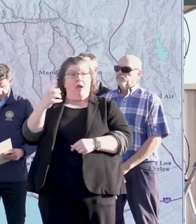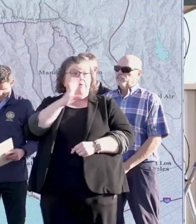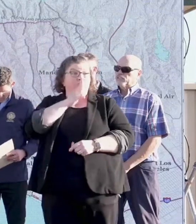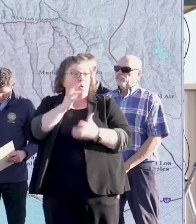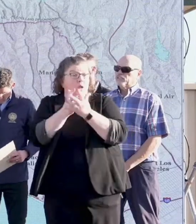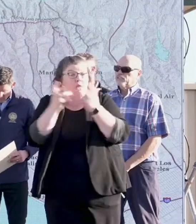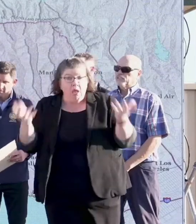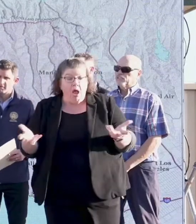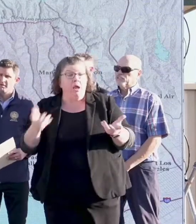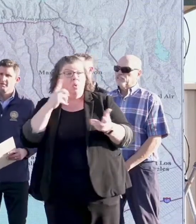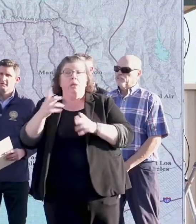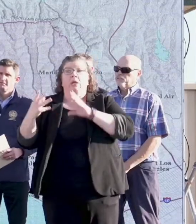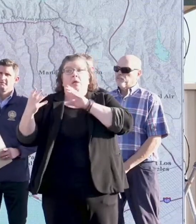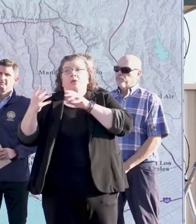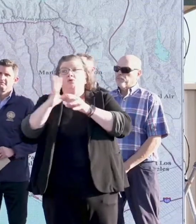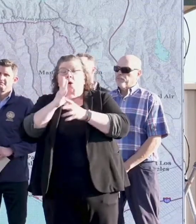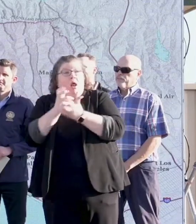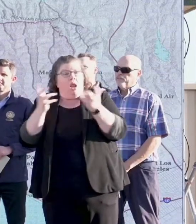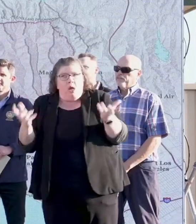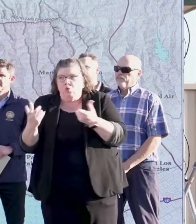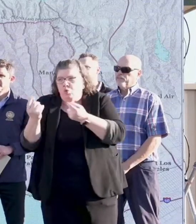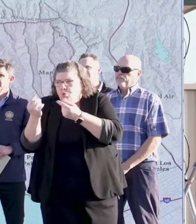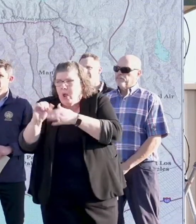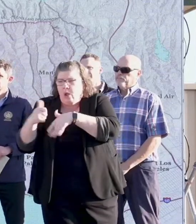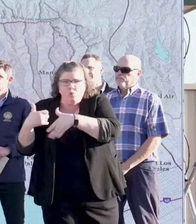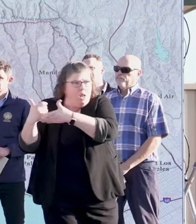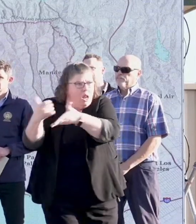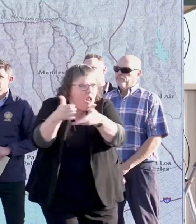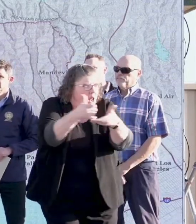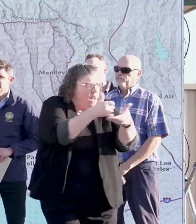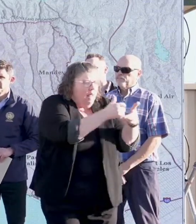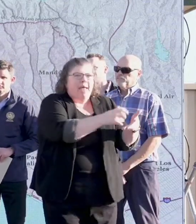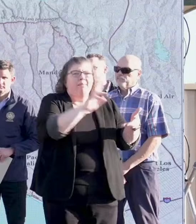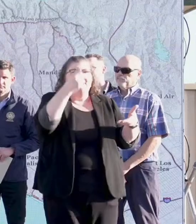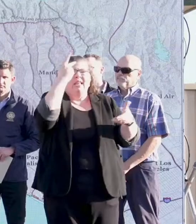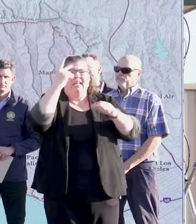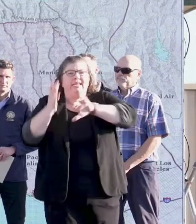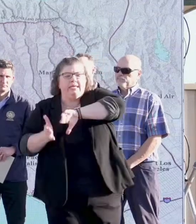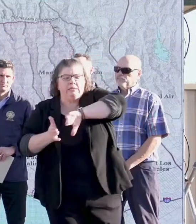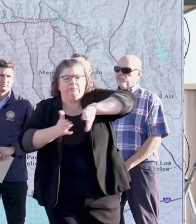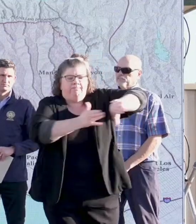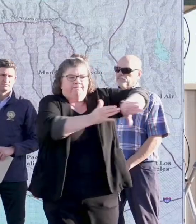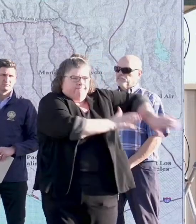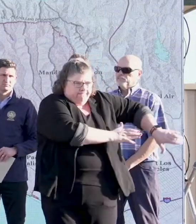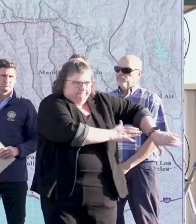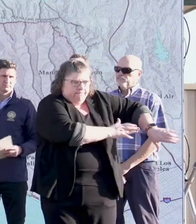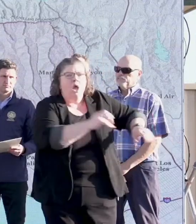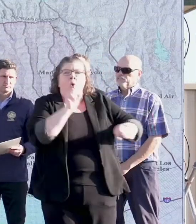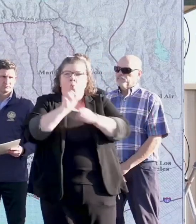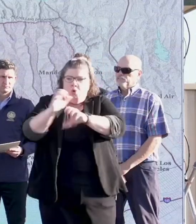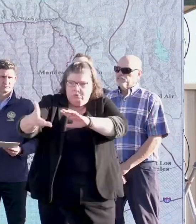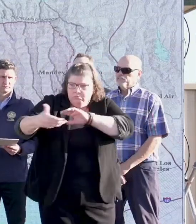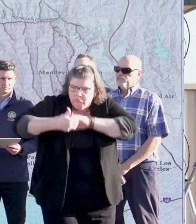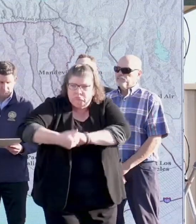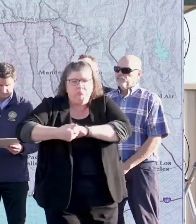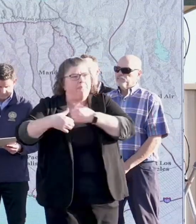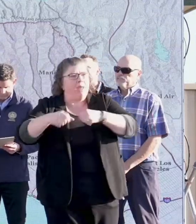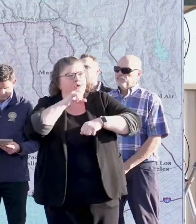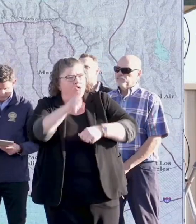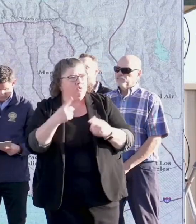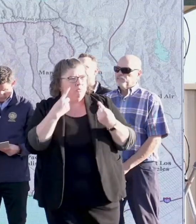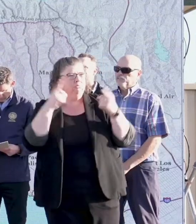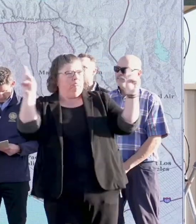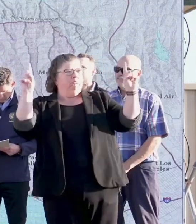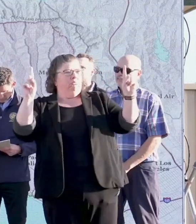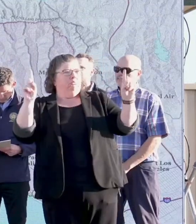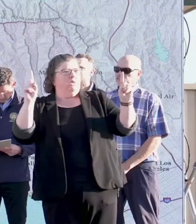talked together a lot about doing everything we can to try to depoliticize this tragedy, try to work together and ensure that this is truly a